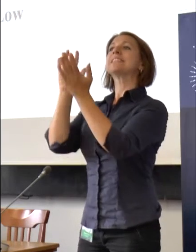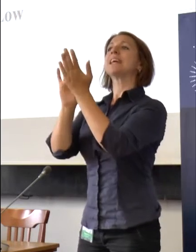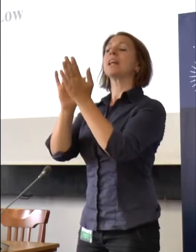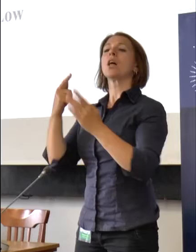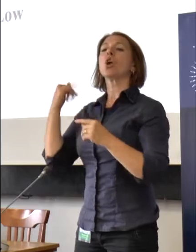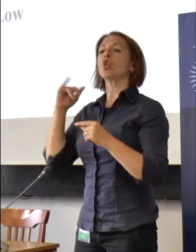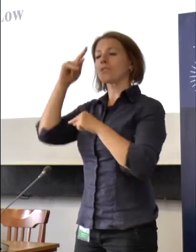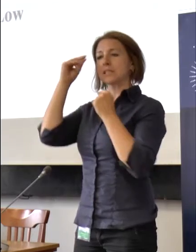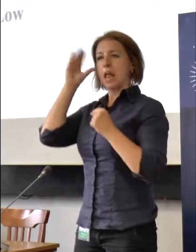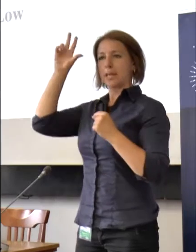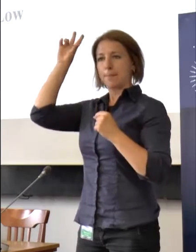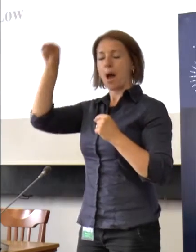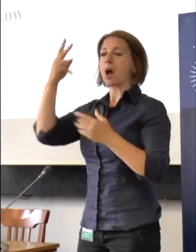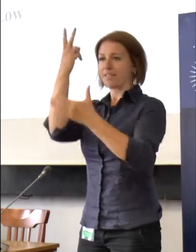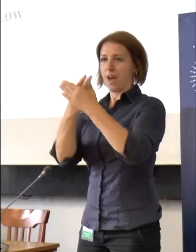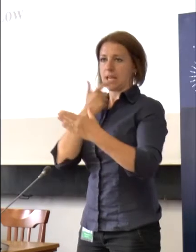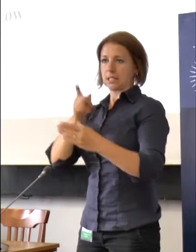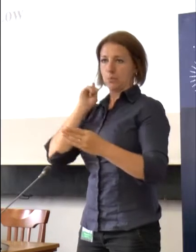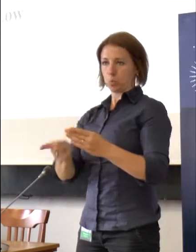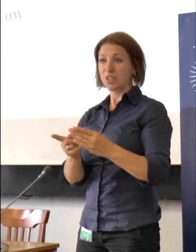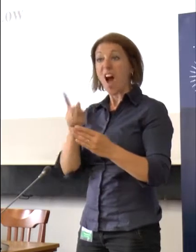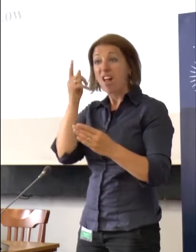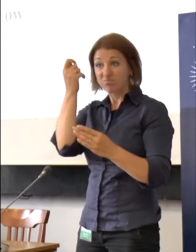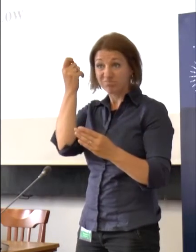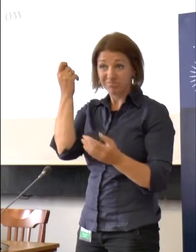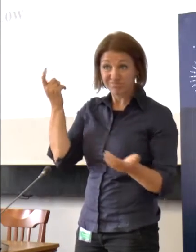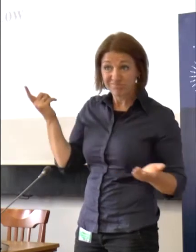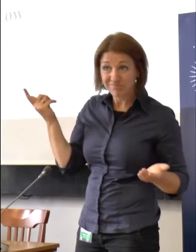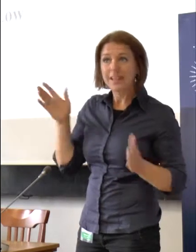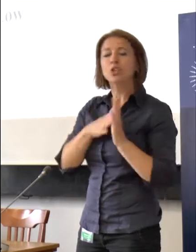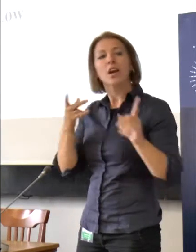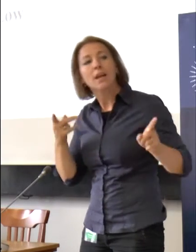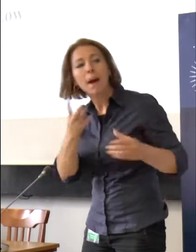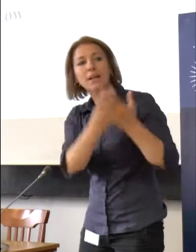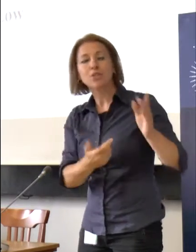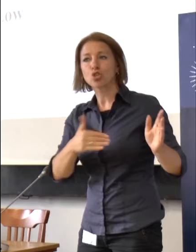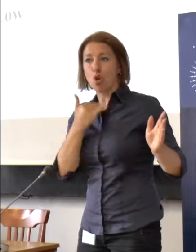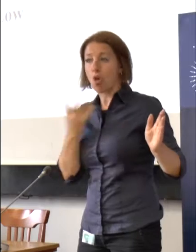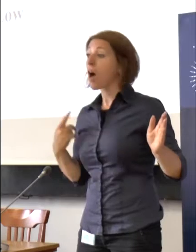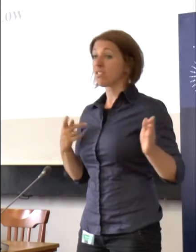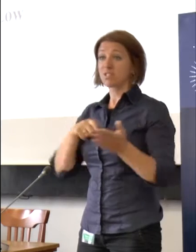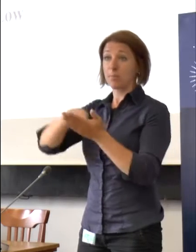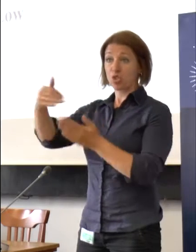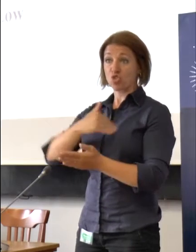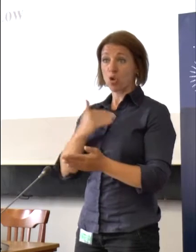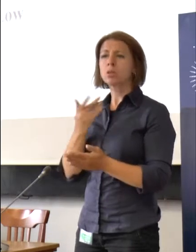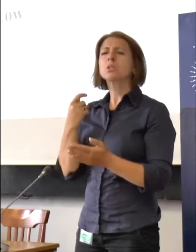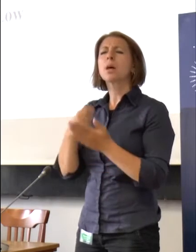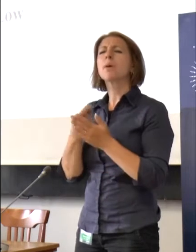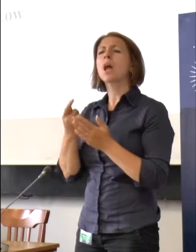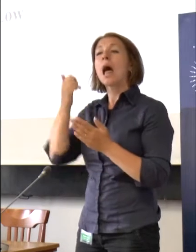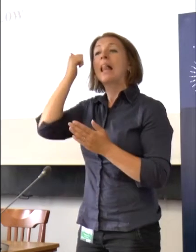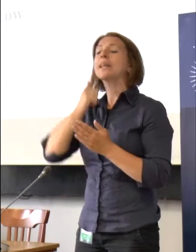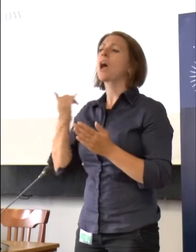English kindergarten. The kindergarten is very expensive, the English school is very expensive, also the private university for the